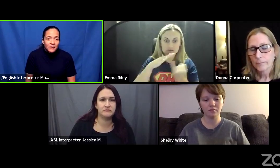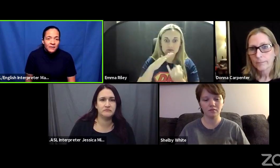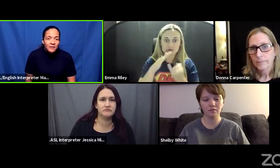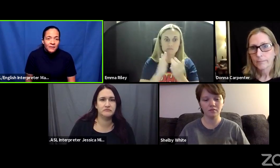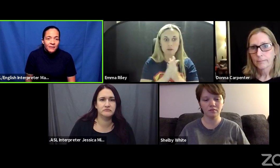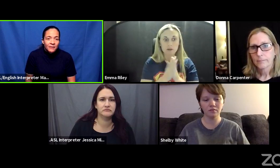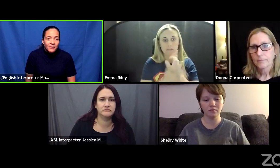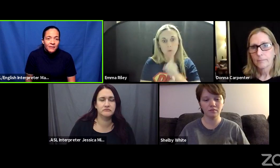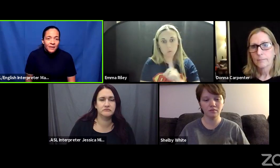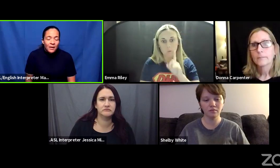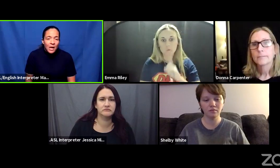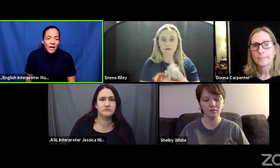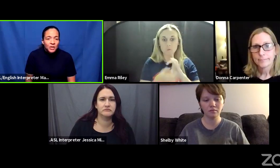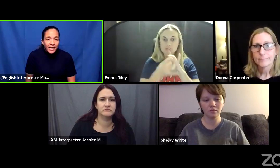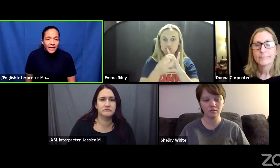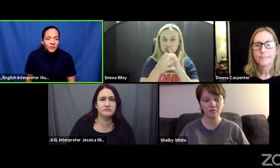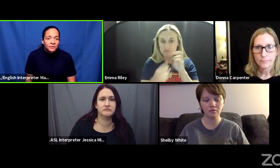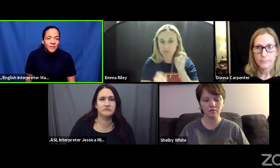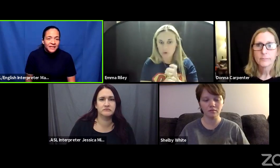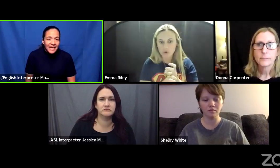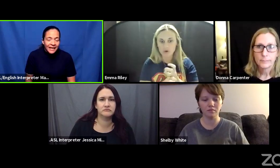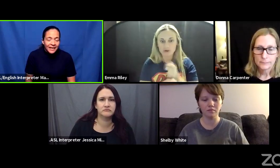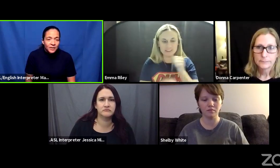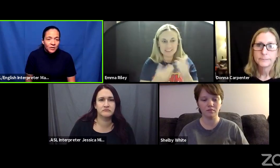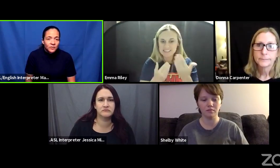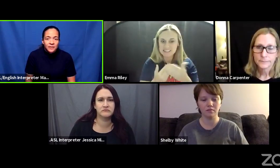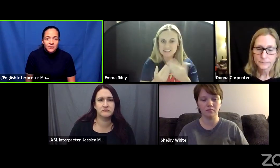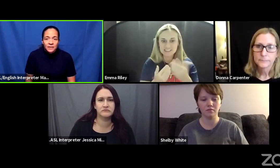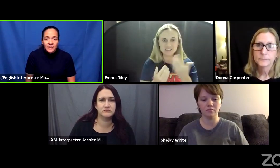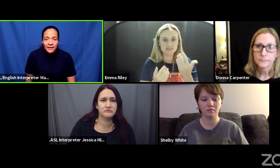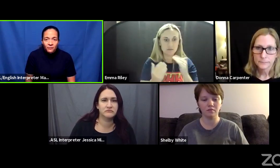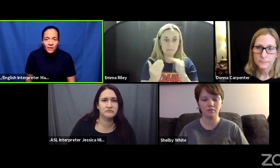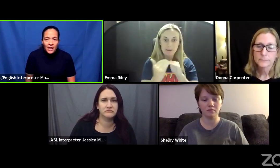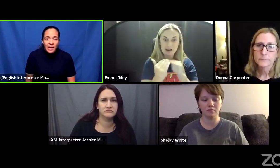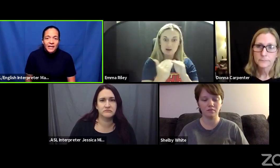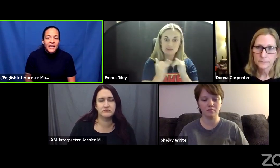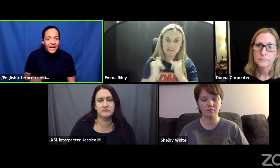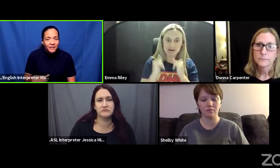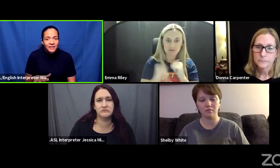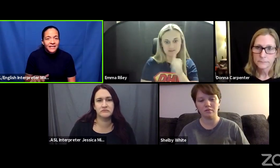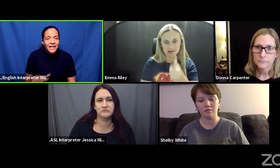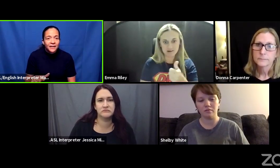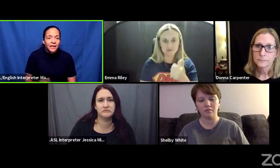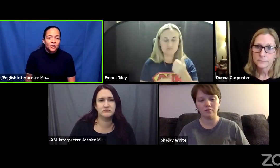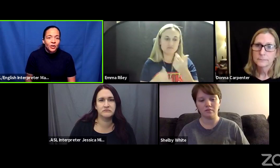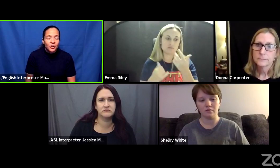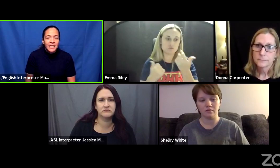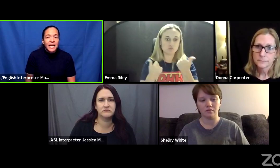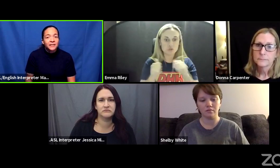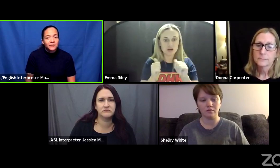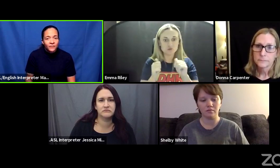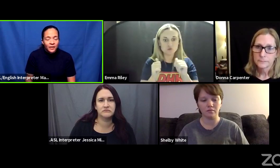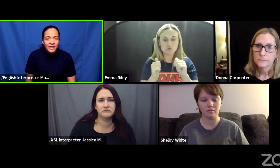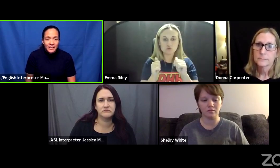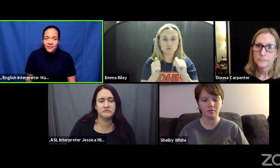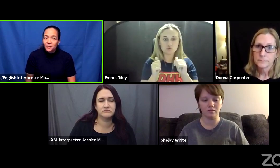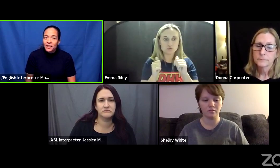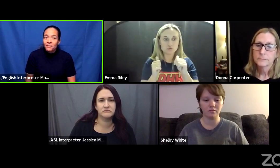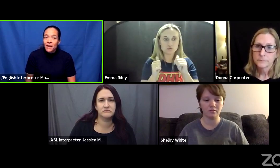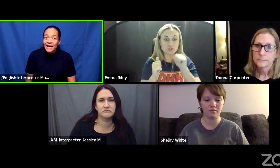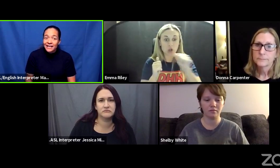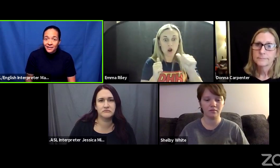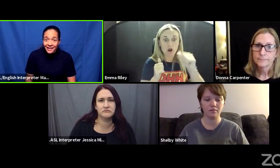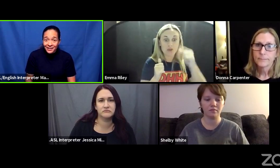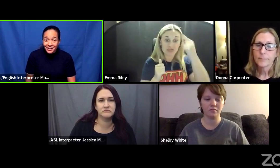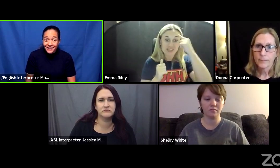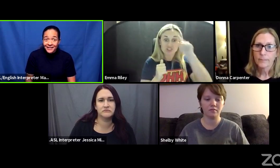When a child is being diagnosed as deaf blind and having to take that journey, it's very easy to